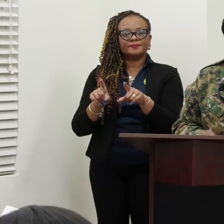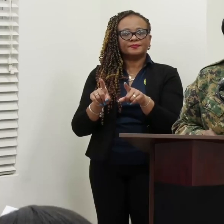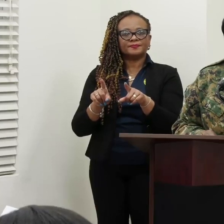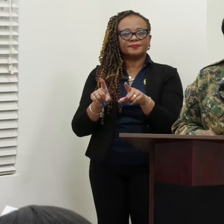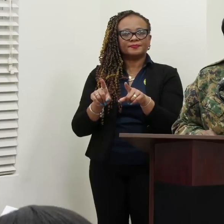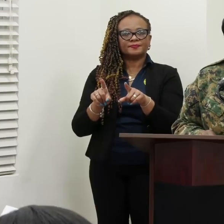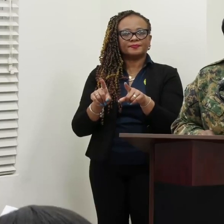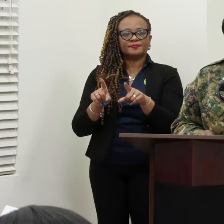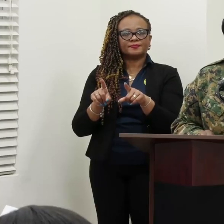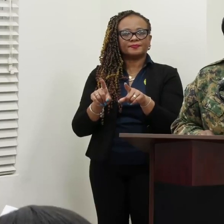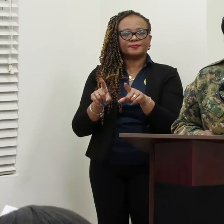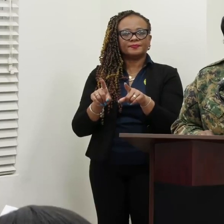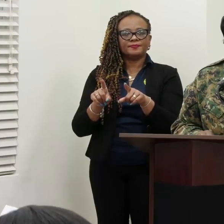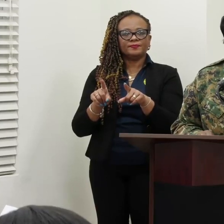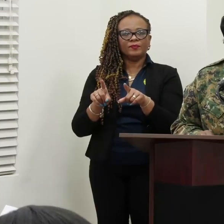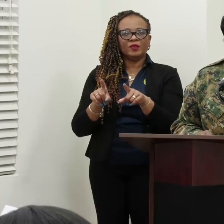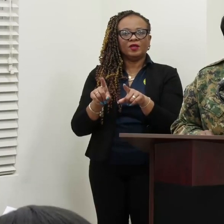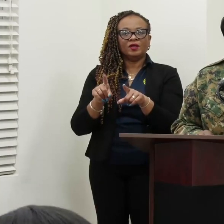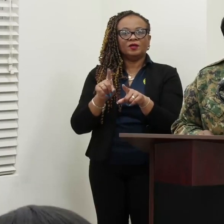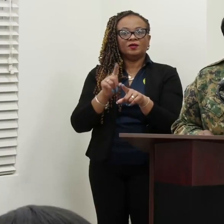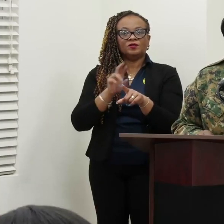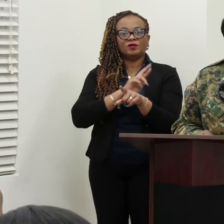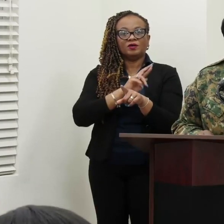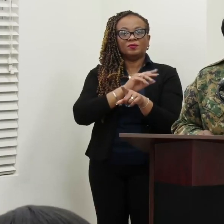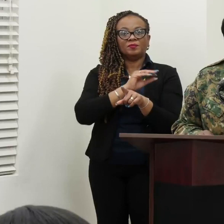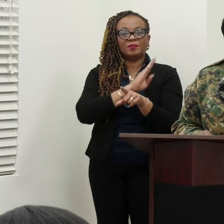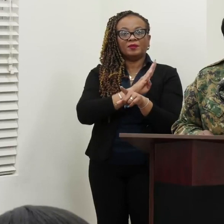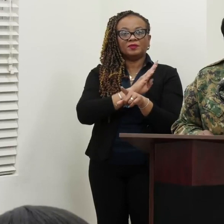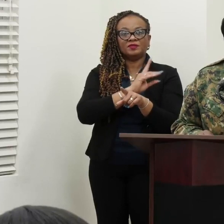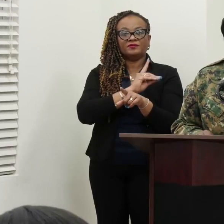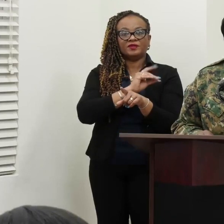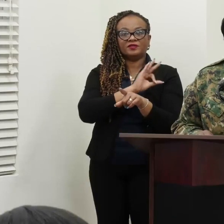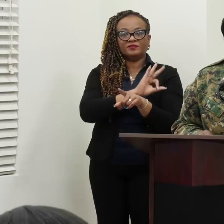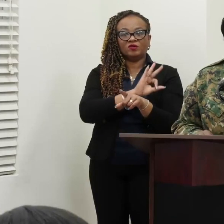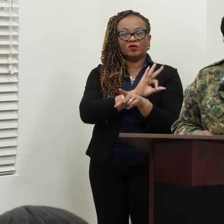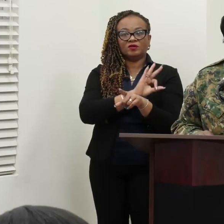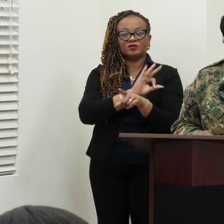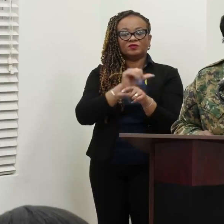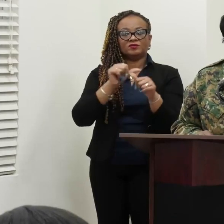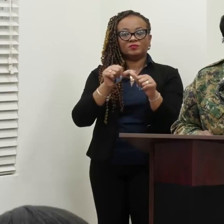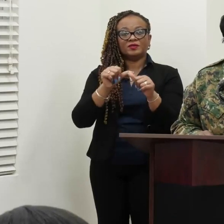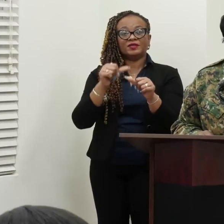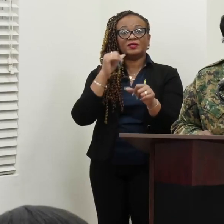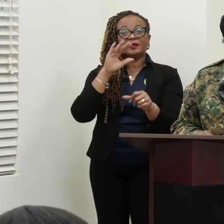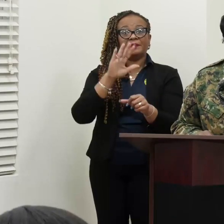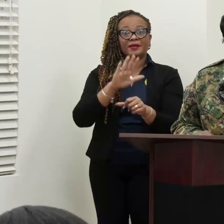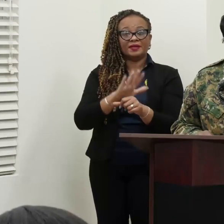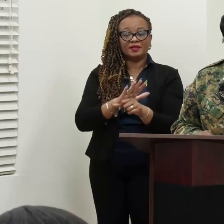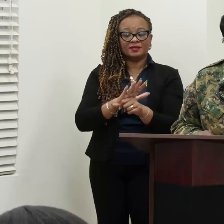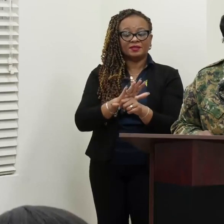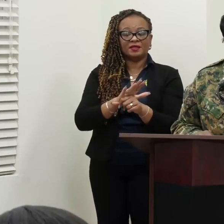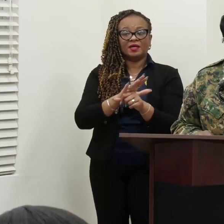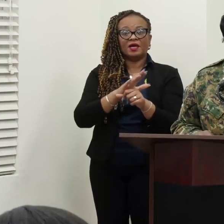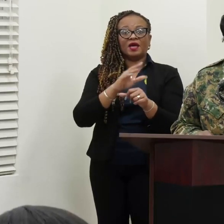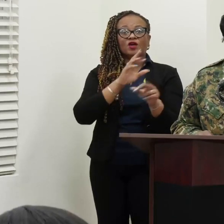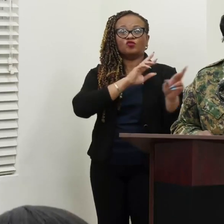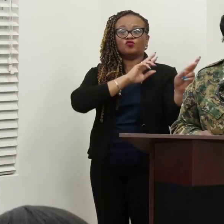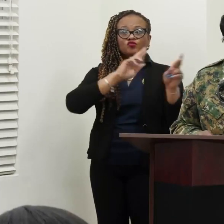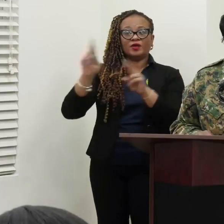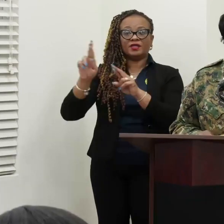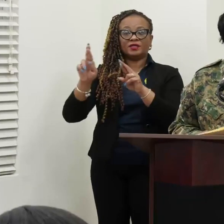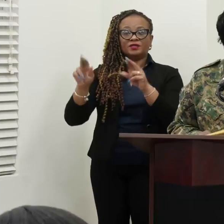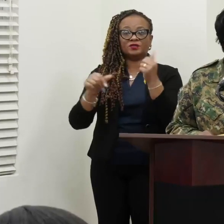pour rete. The Royal Bahamas Defense Force remains committed and ready to